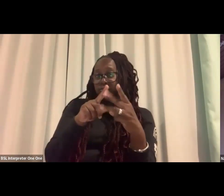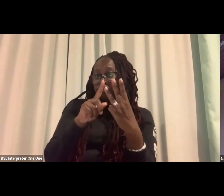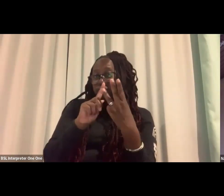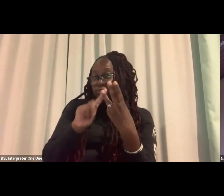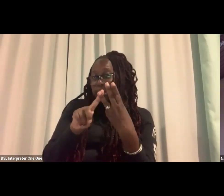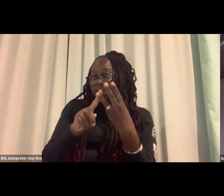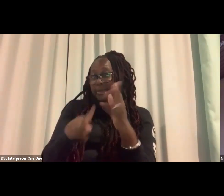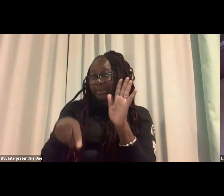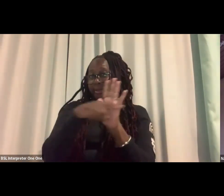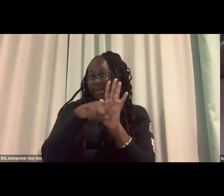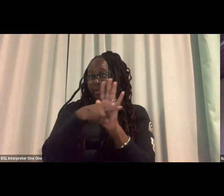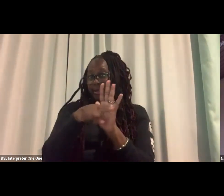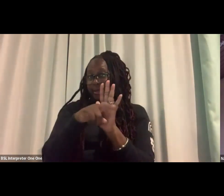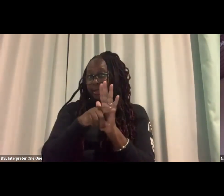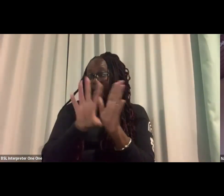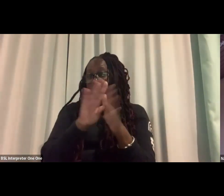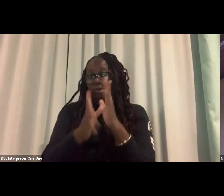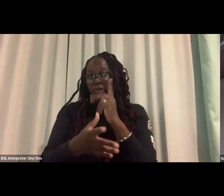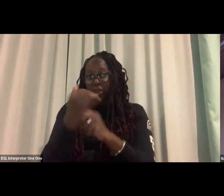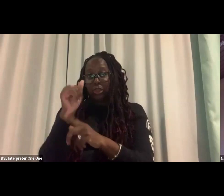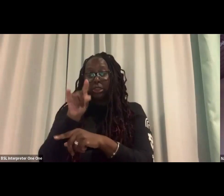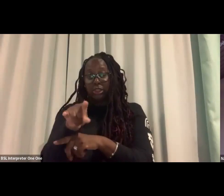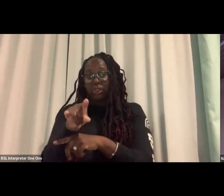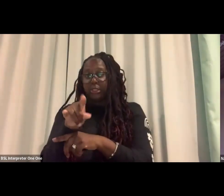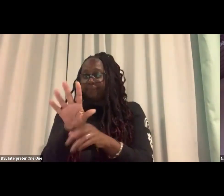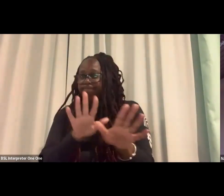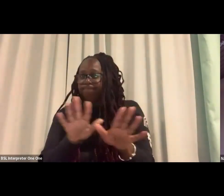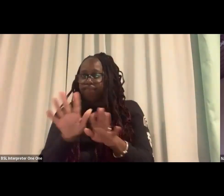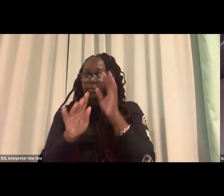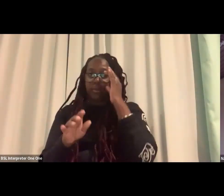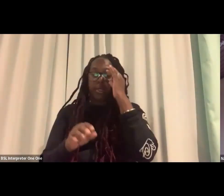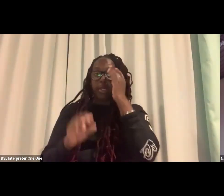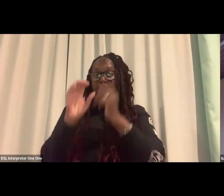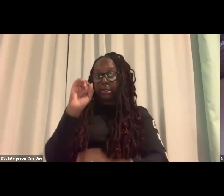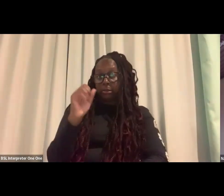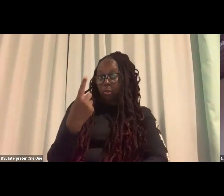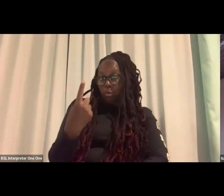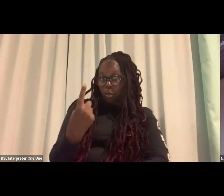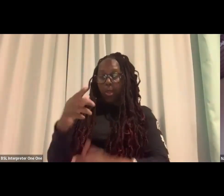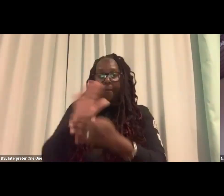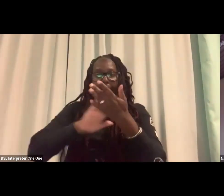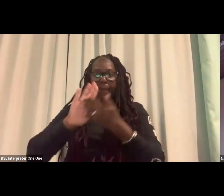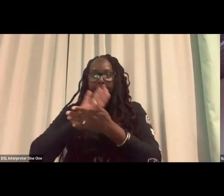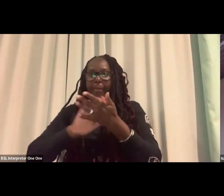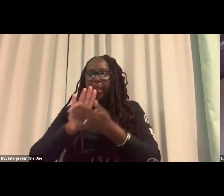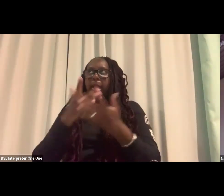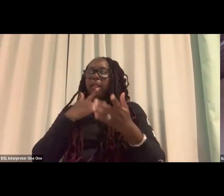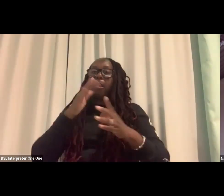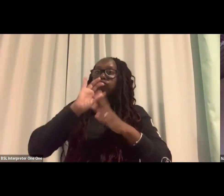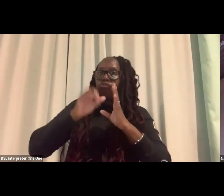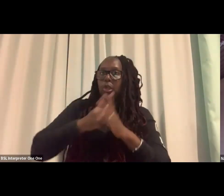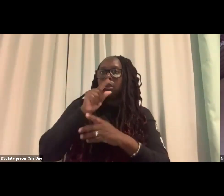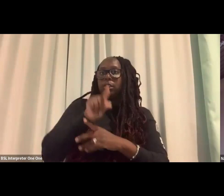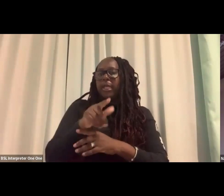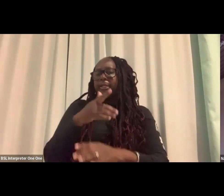contribution to the achievement of the objective. The 0 one is when you have a project that is